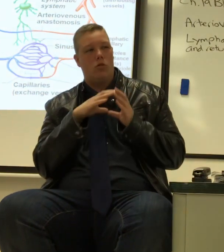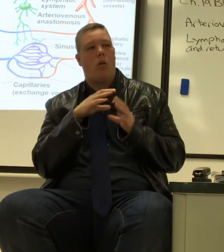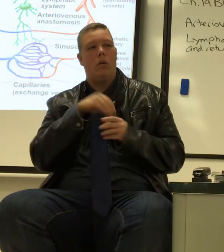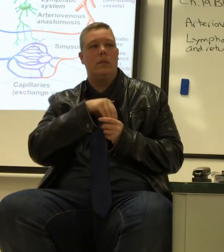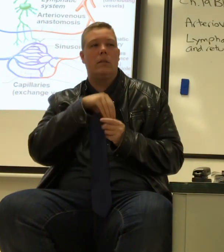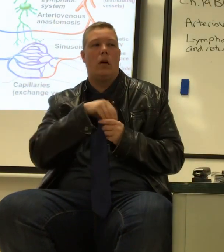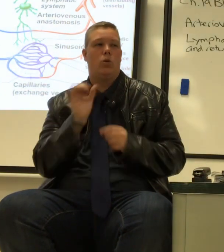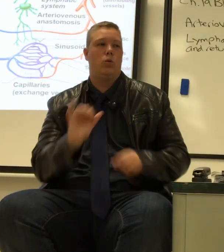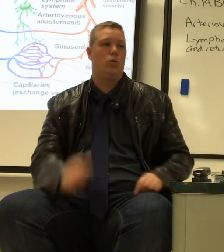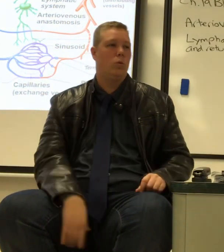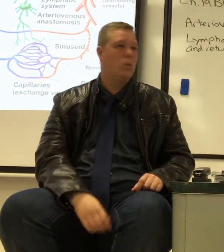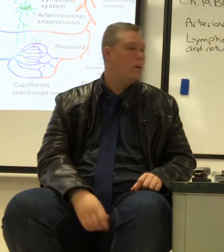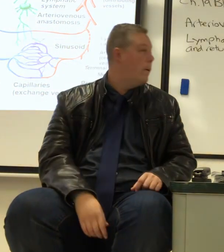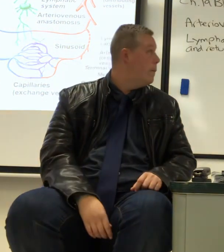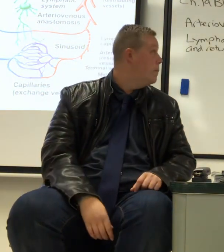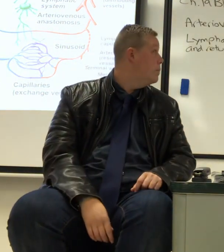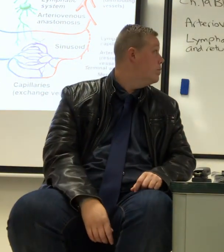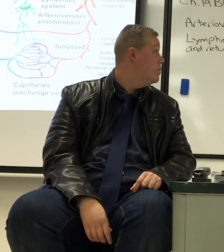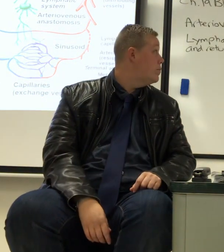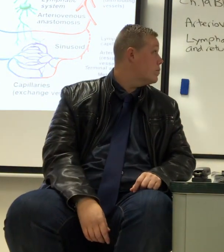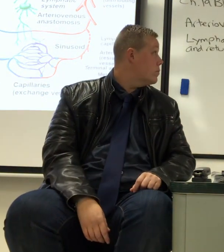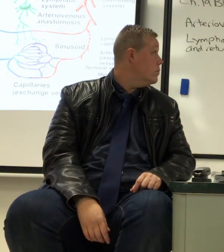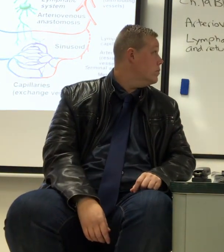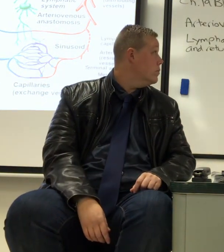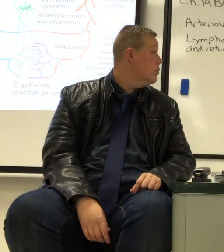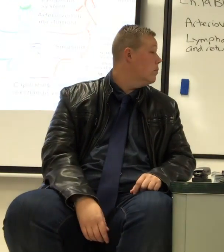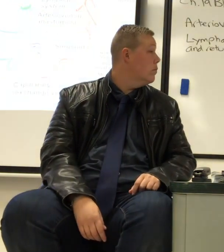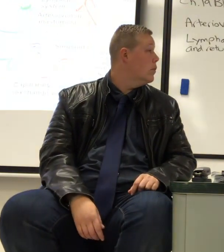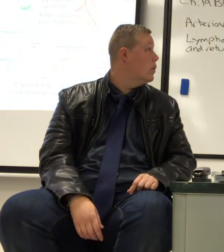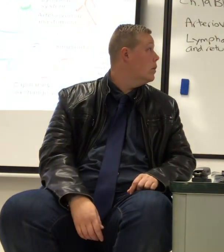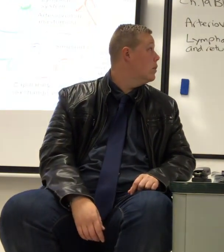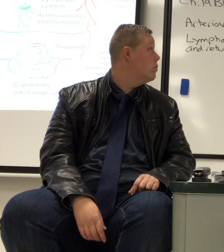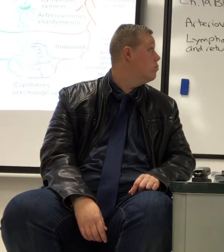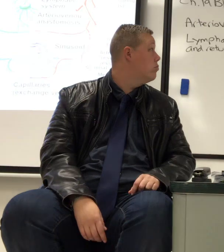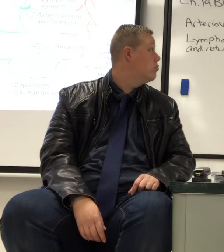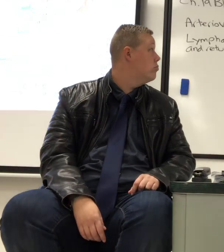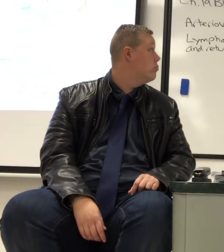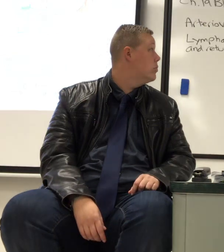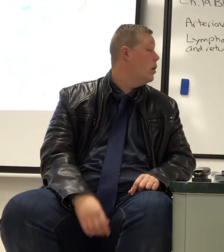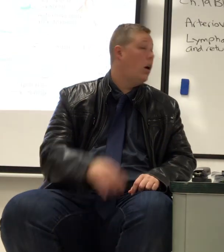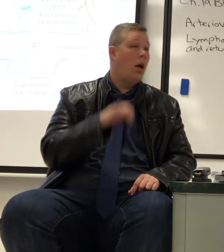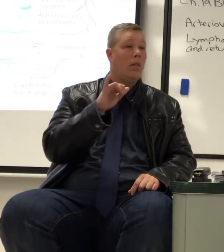but these excess fluids, you call it lymph.